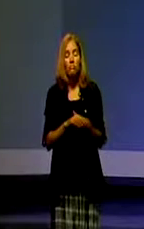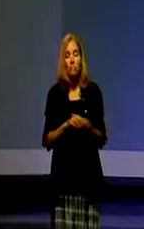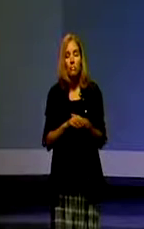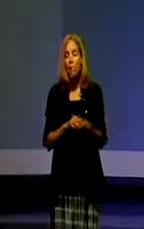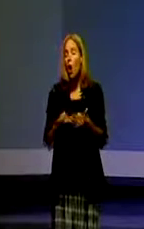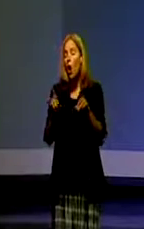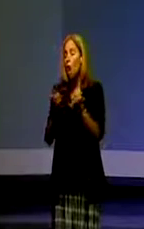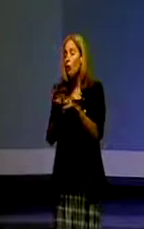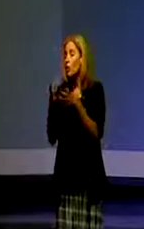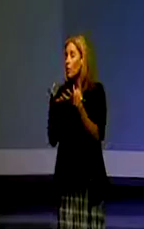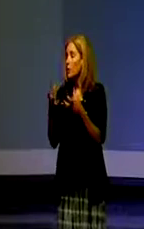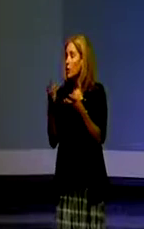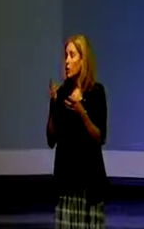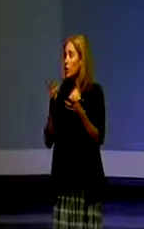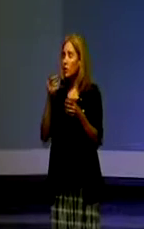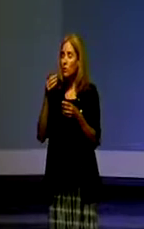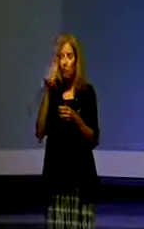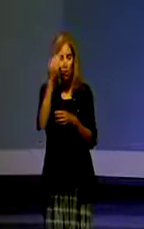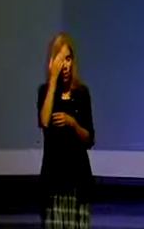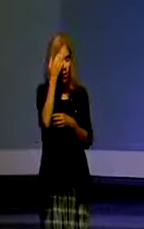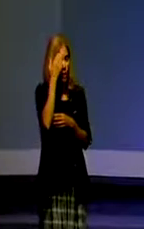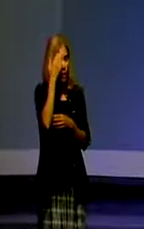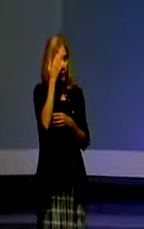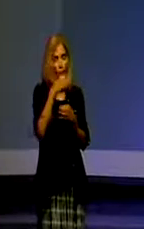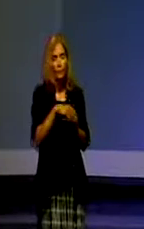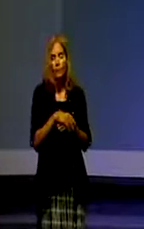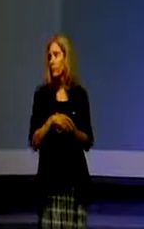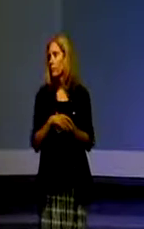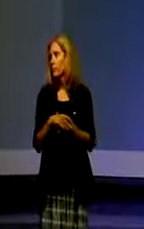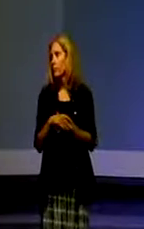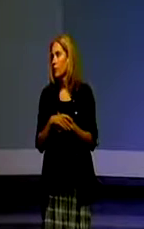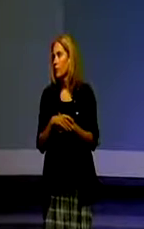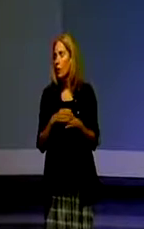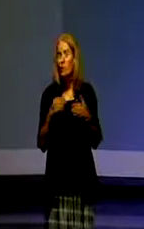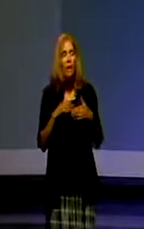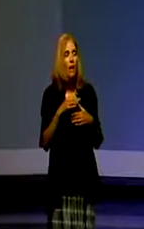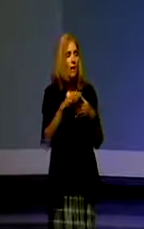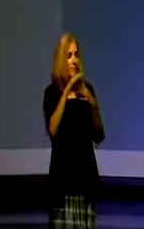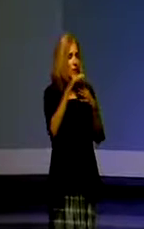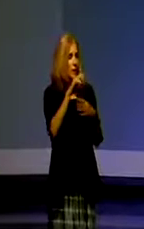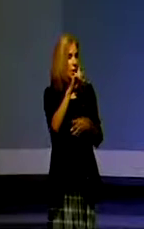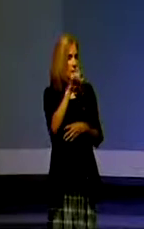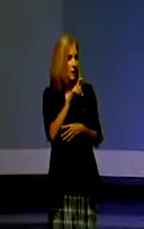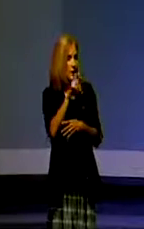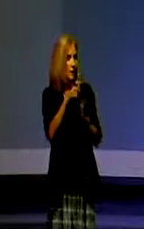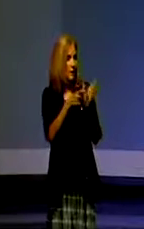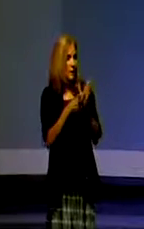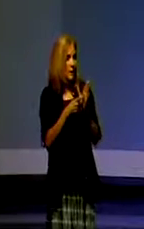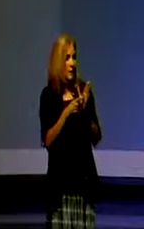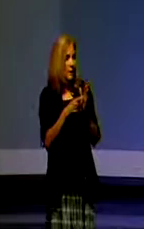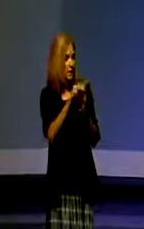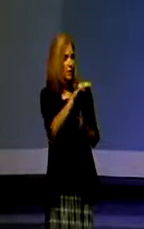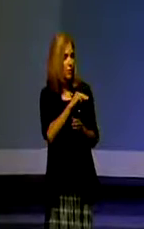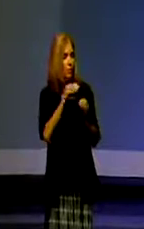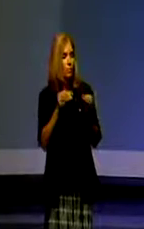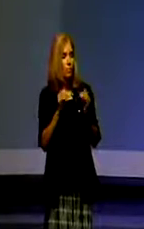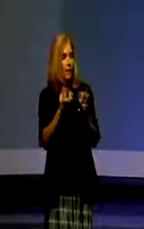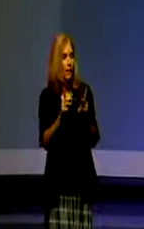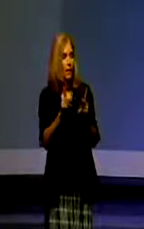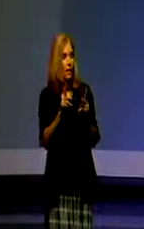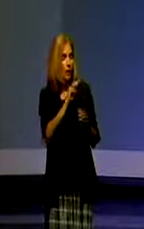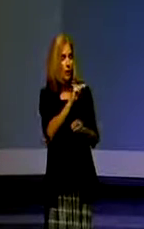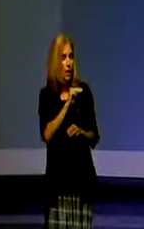also, we want to make sure that you're aware that we have our special needs ministry here at LFC is providing a